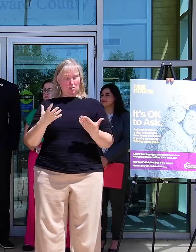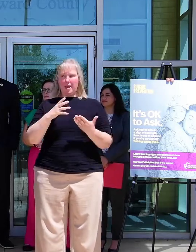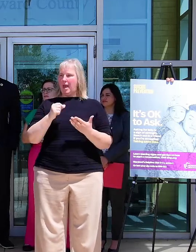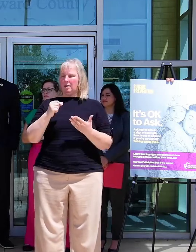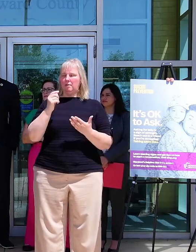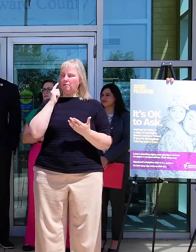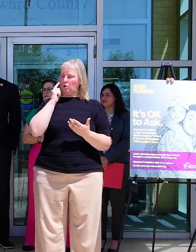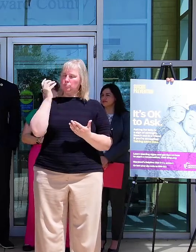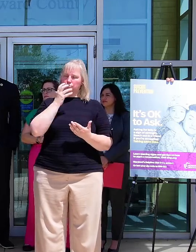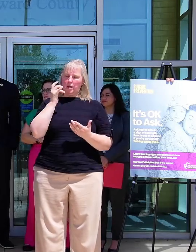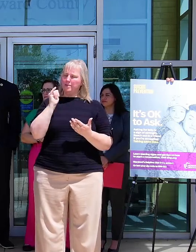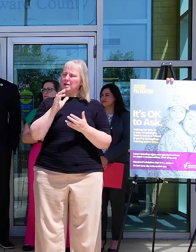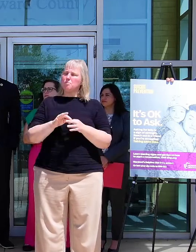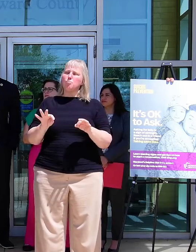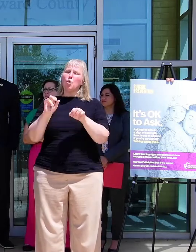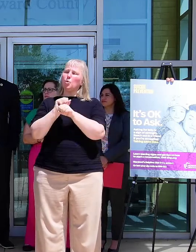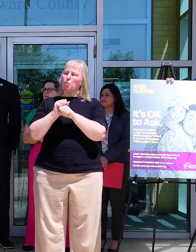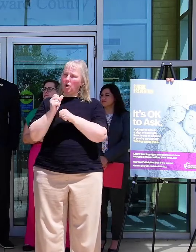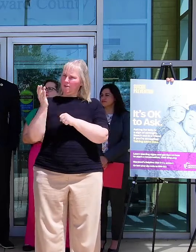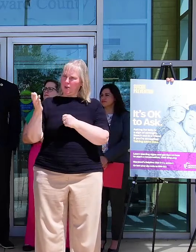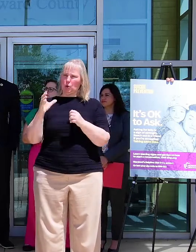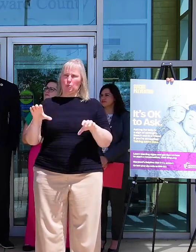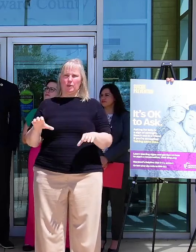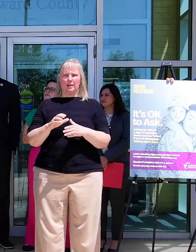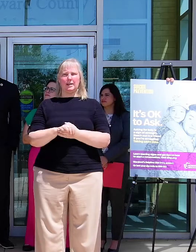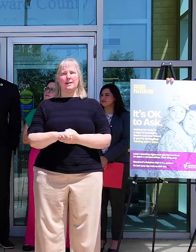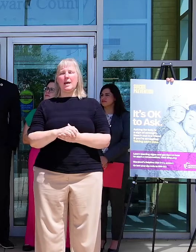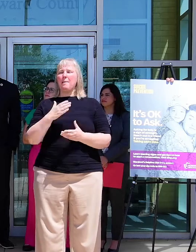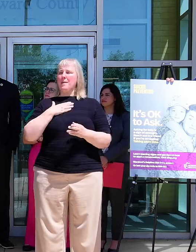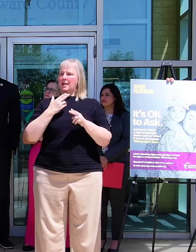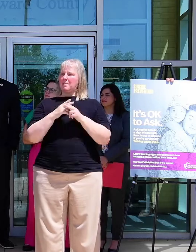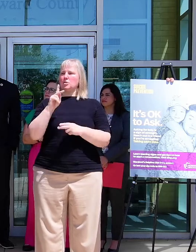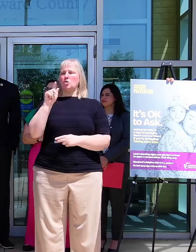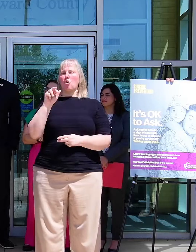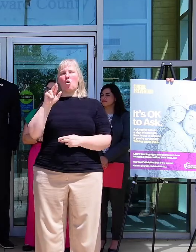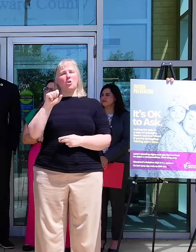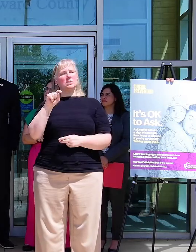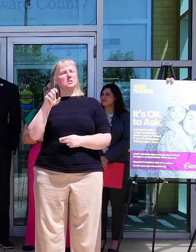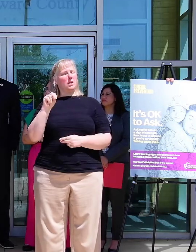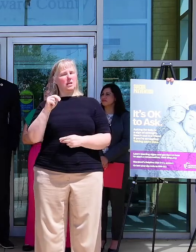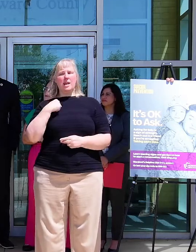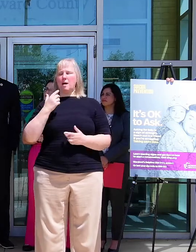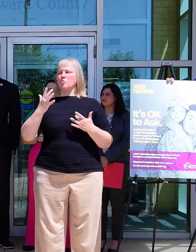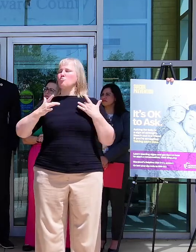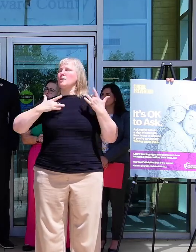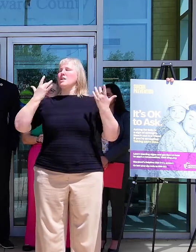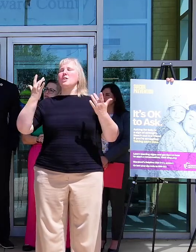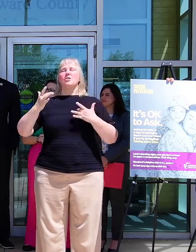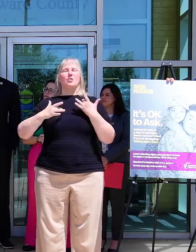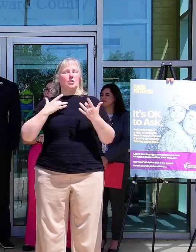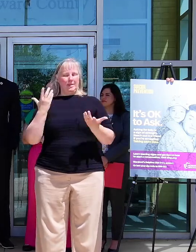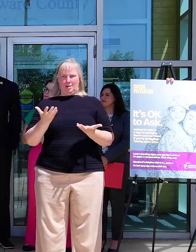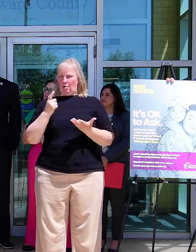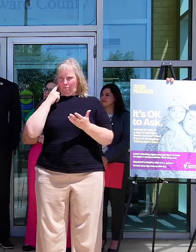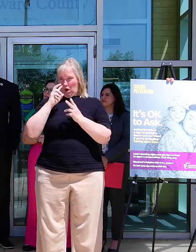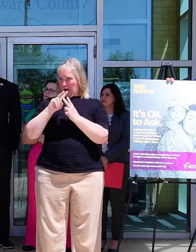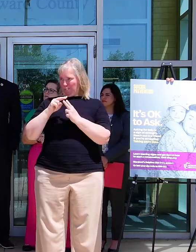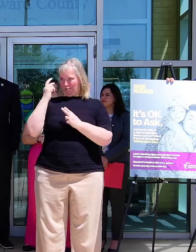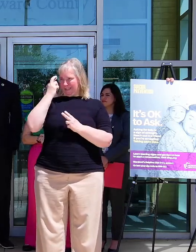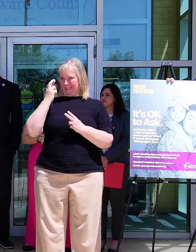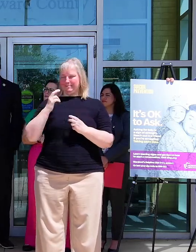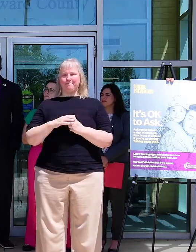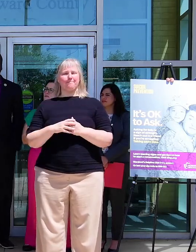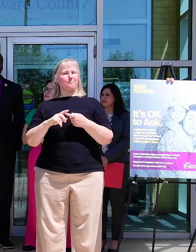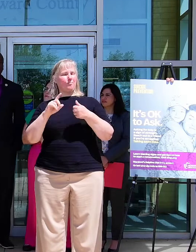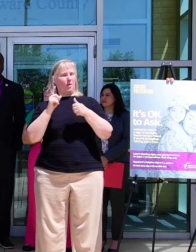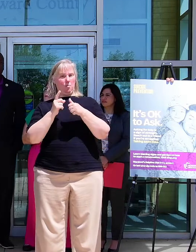incredibly important work that they're doing. My name is Karsten, and I'm thrilled to be here with you today for a couple reasons.